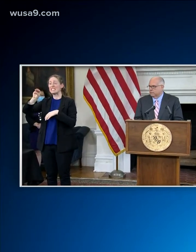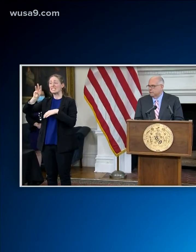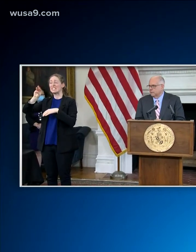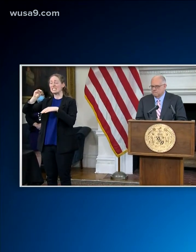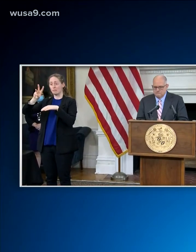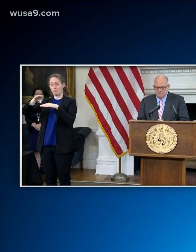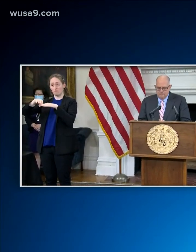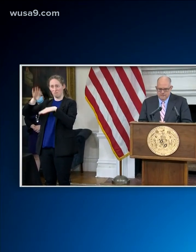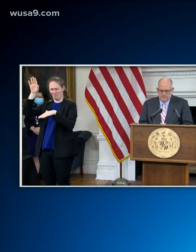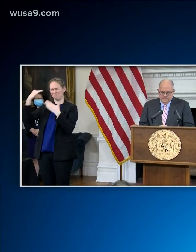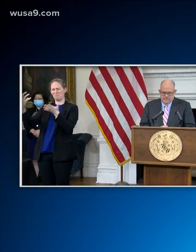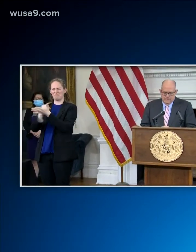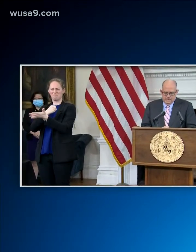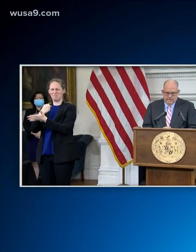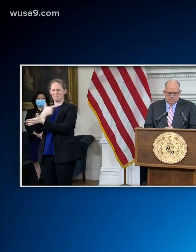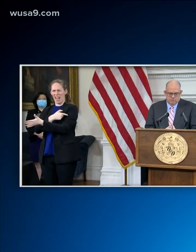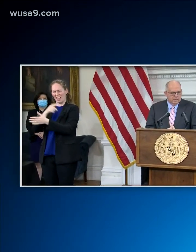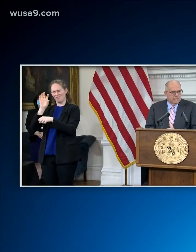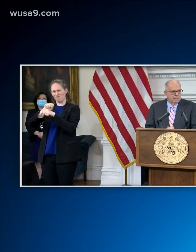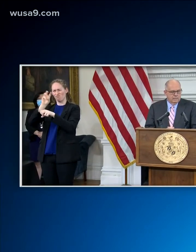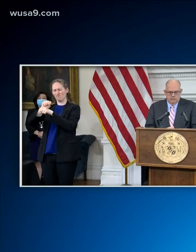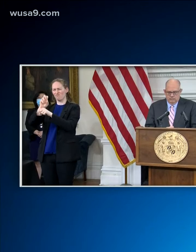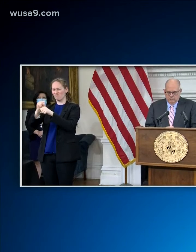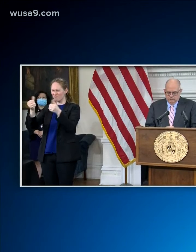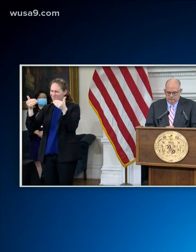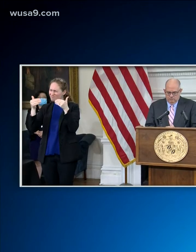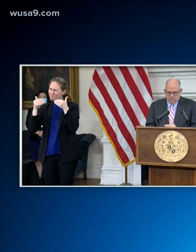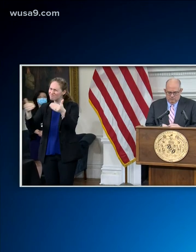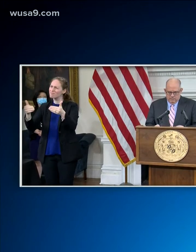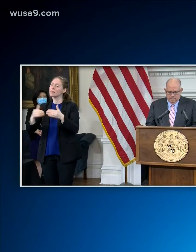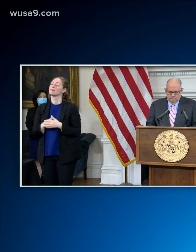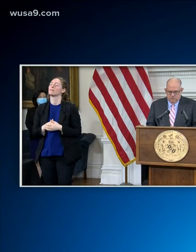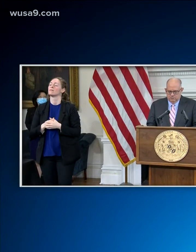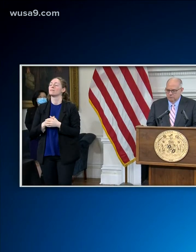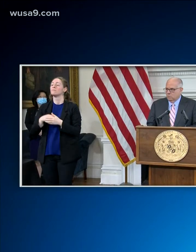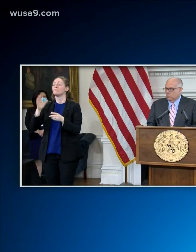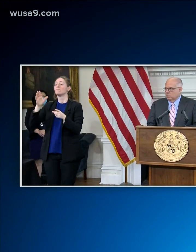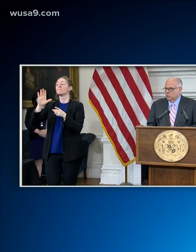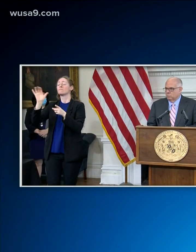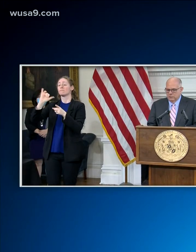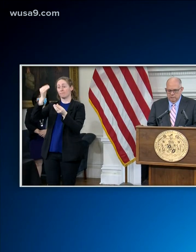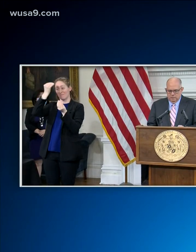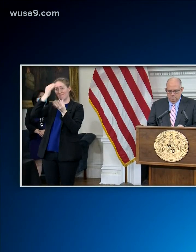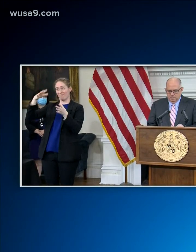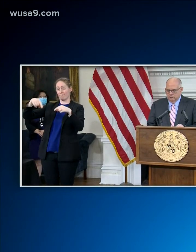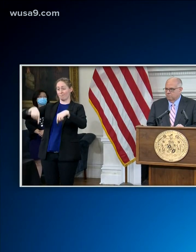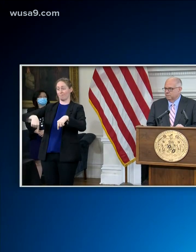COVID-19 vaccine. As of today, the state of Maryland has administered more than